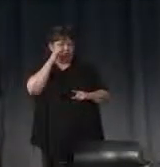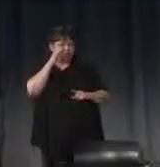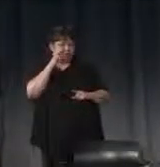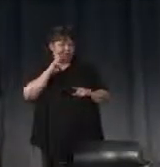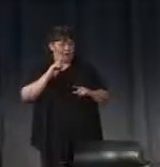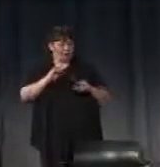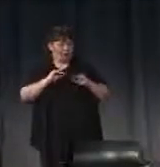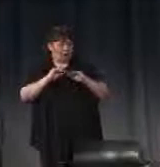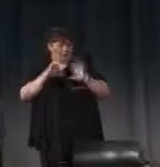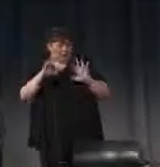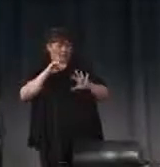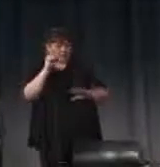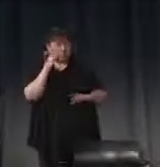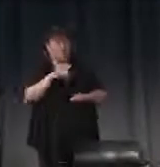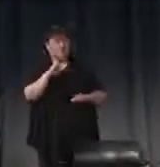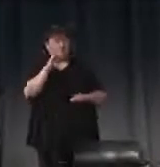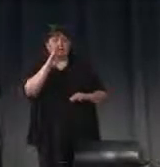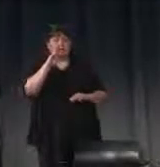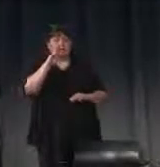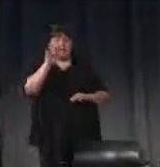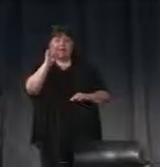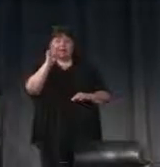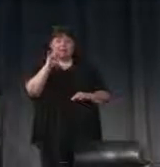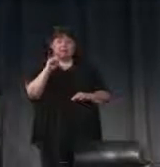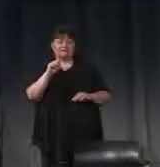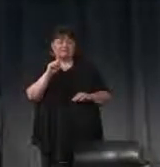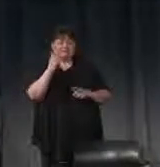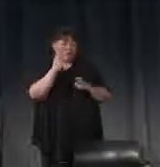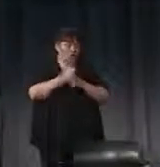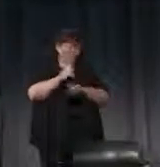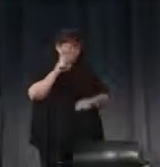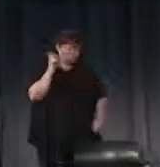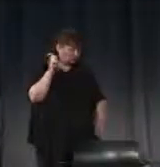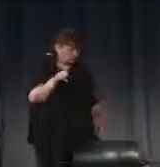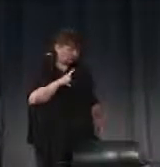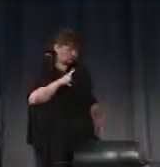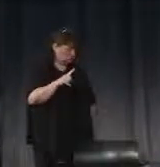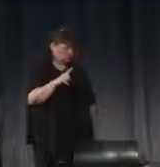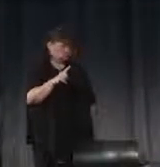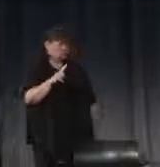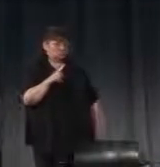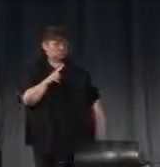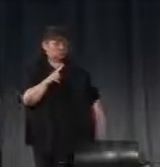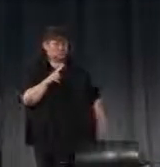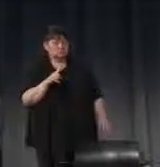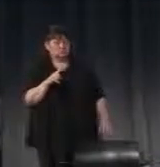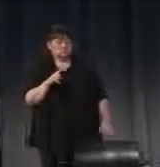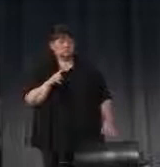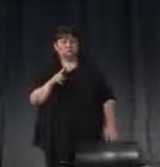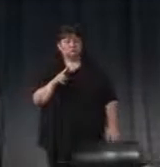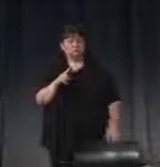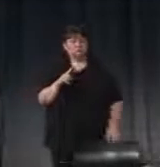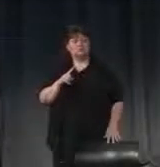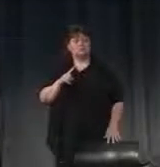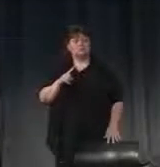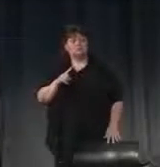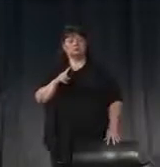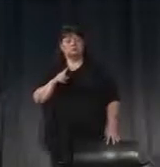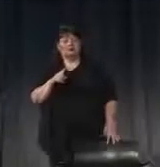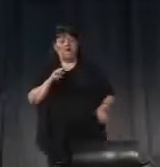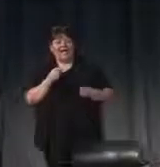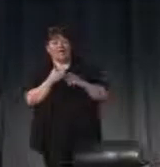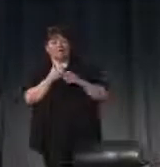straight, Brian's tough question to Alvin Lucier about how his